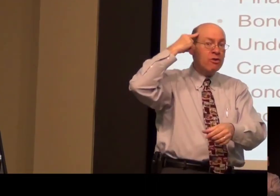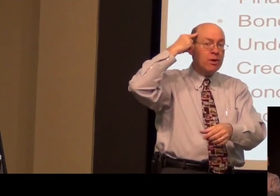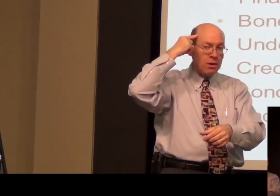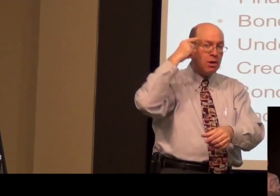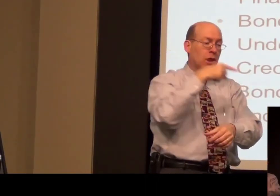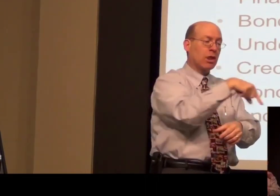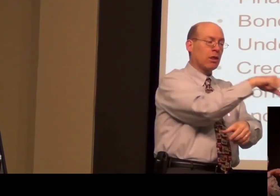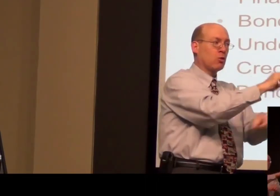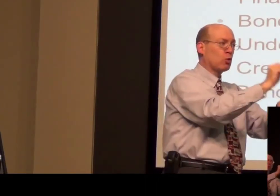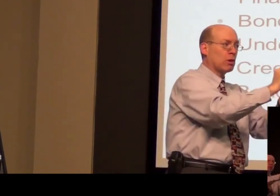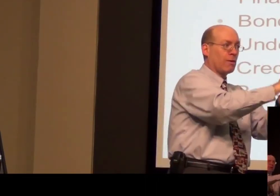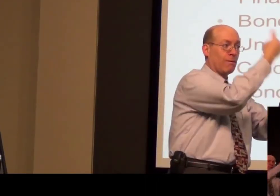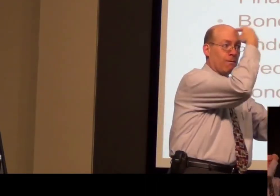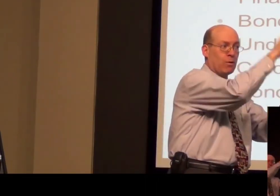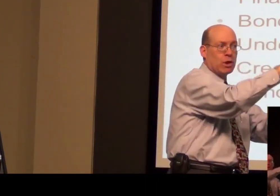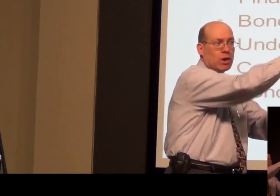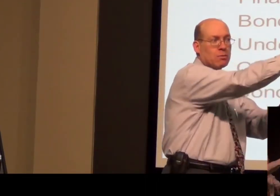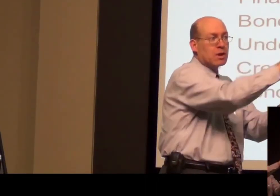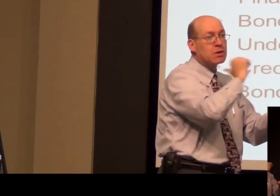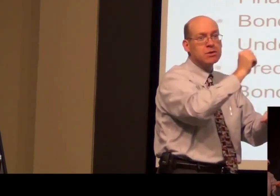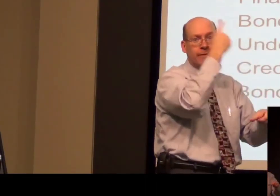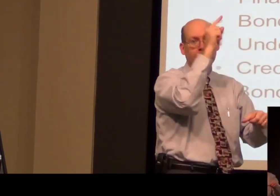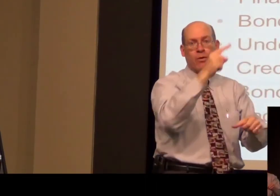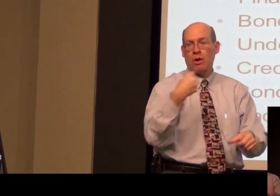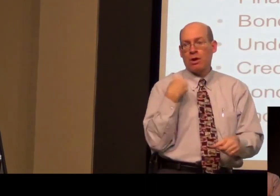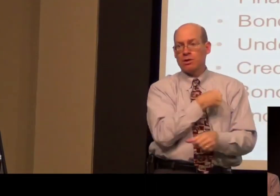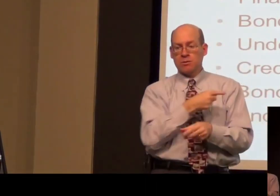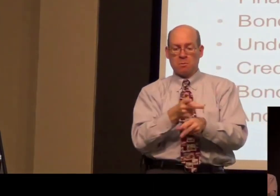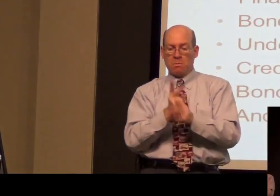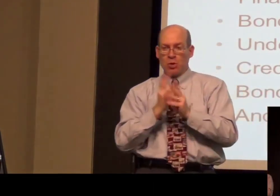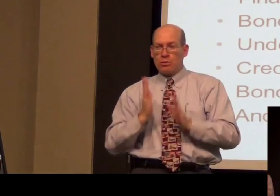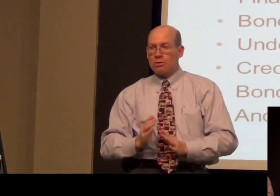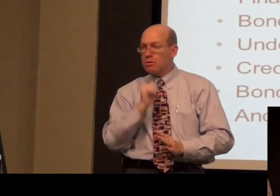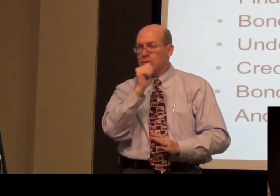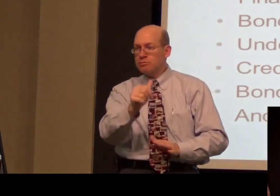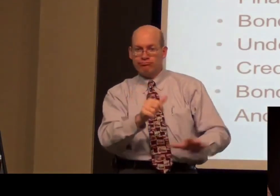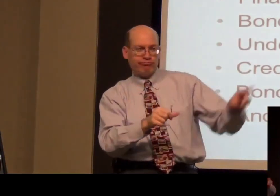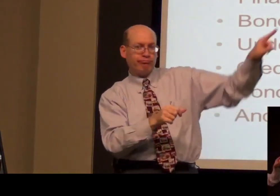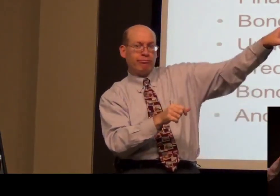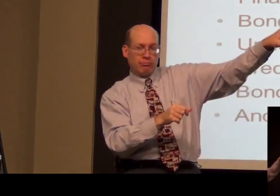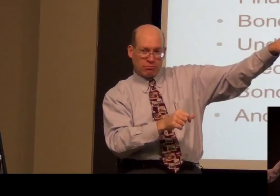role in exactly how the government wants to rate our bonds.